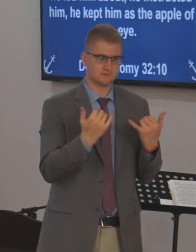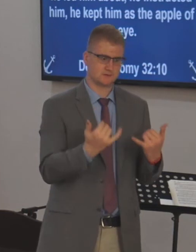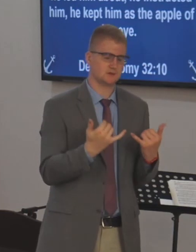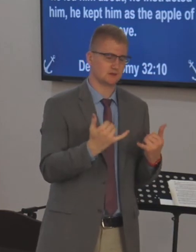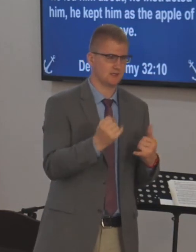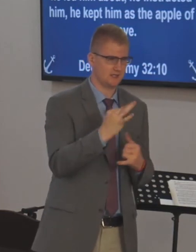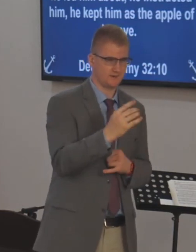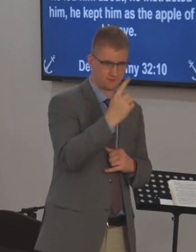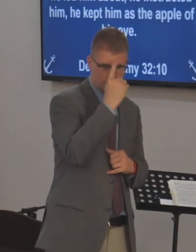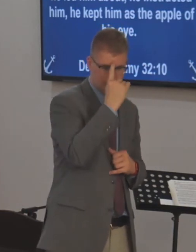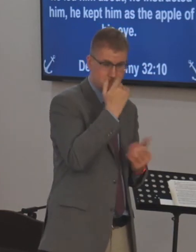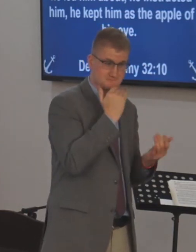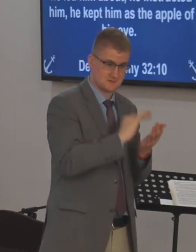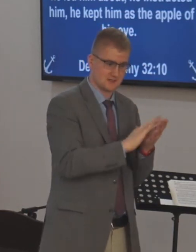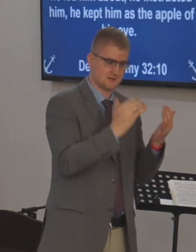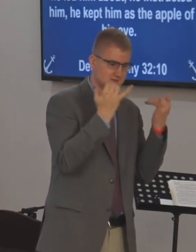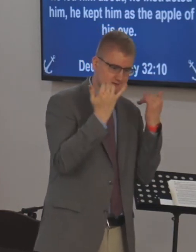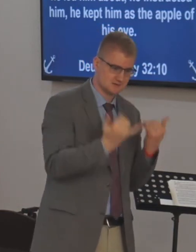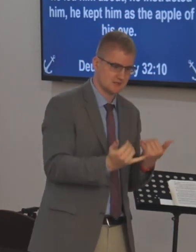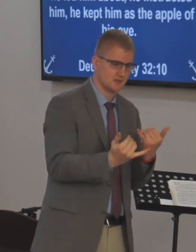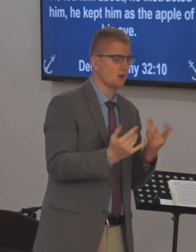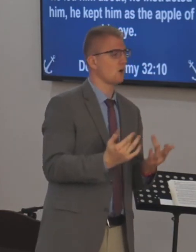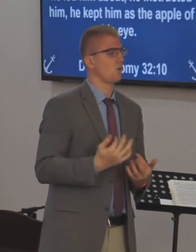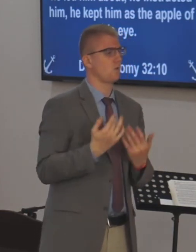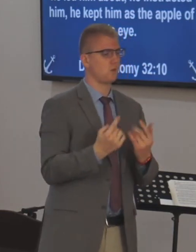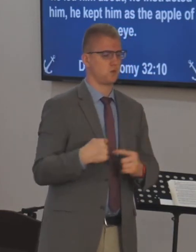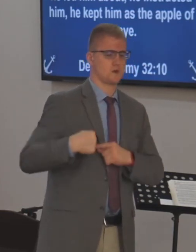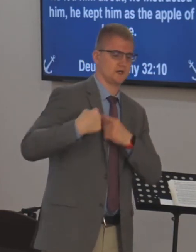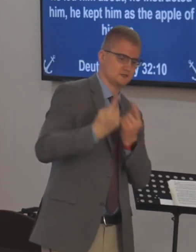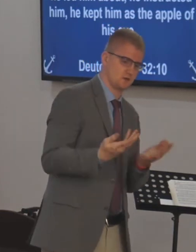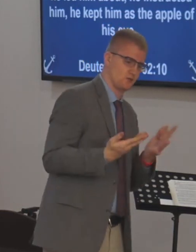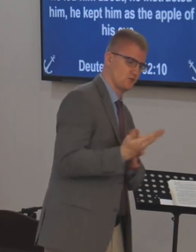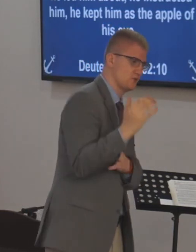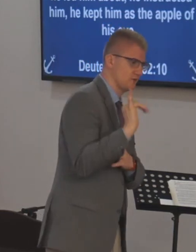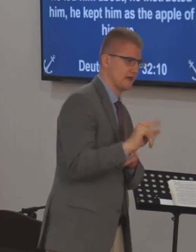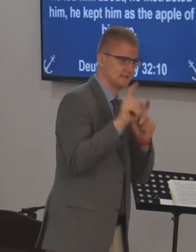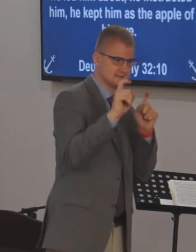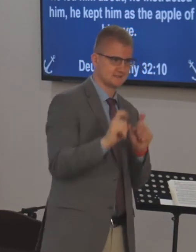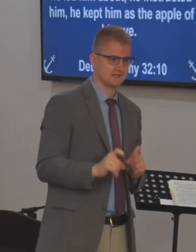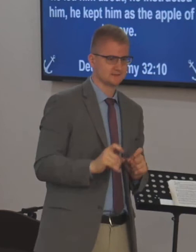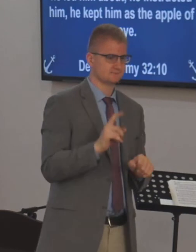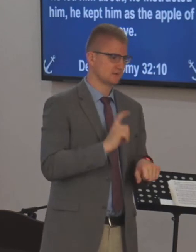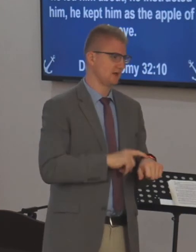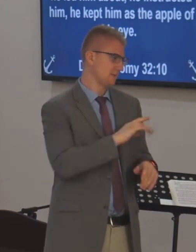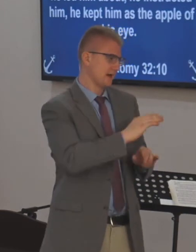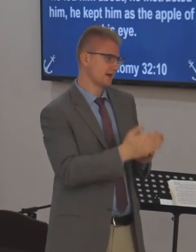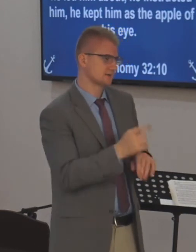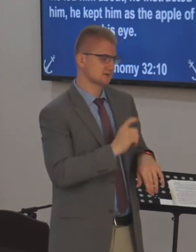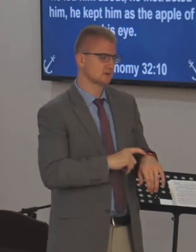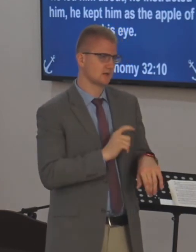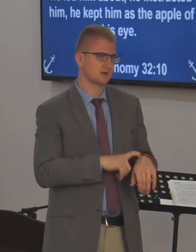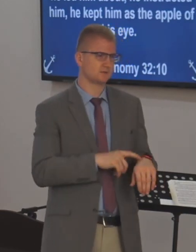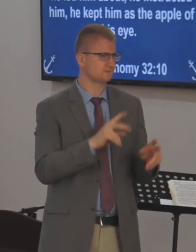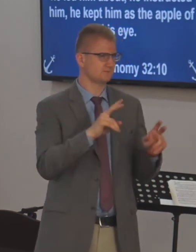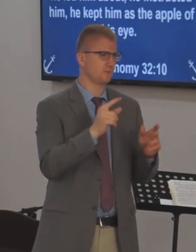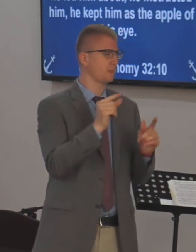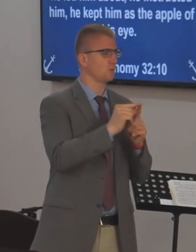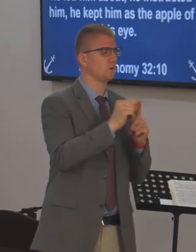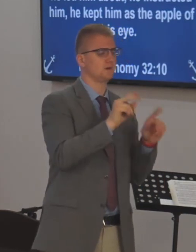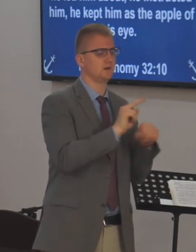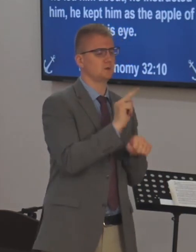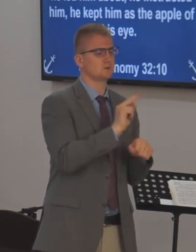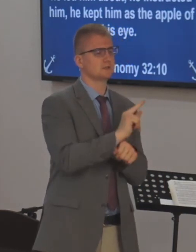now, if you have to go through that tribulation period, it's going to be terrible. But you don't have to. You don't